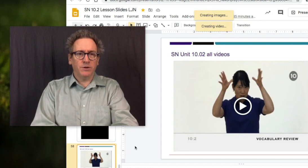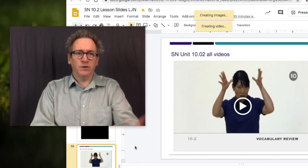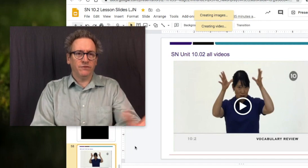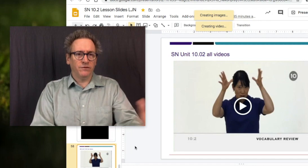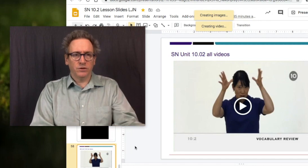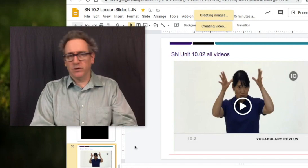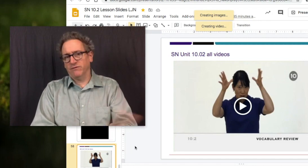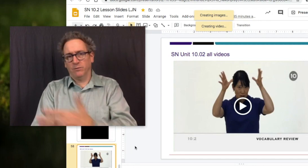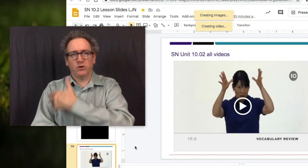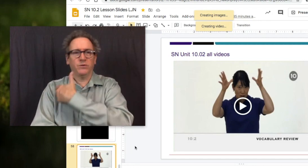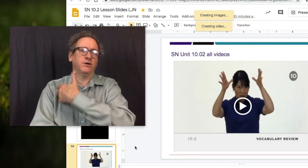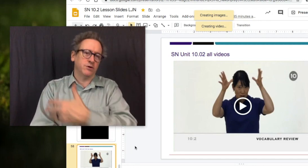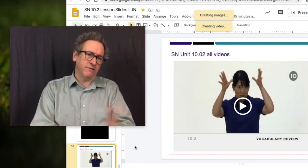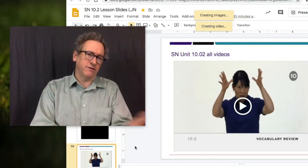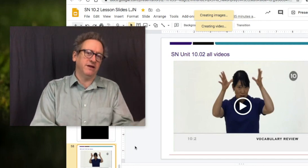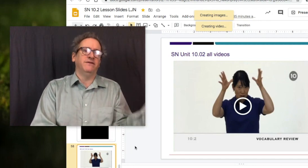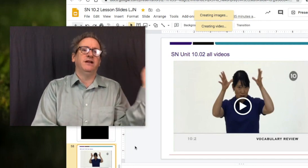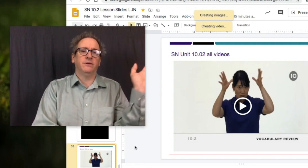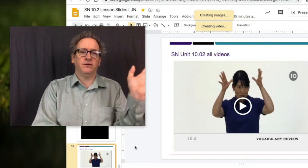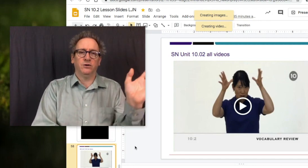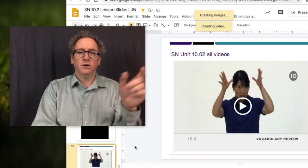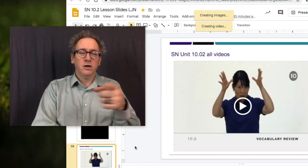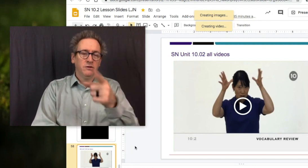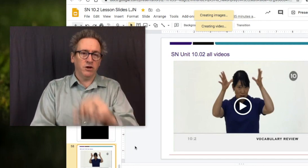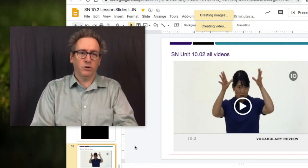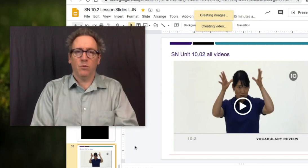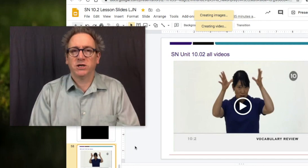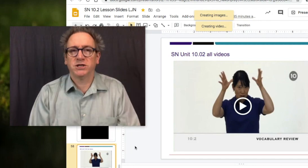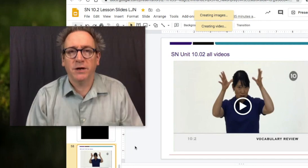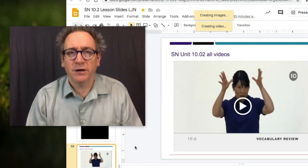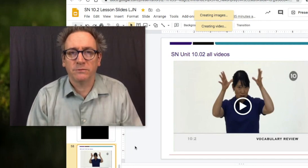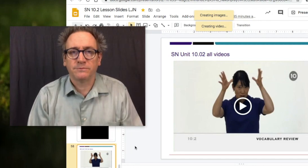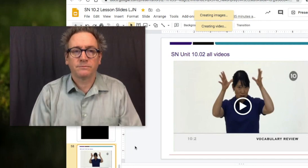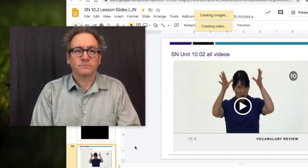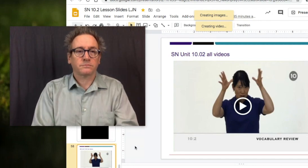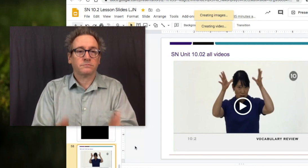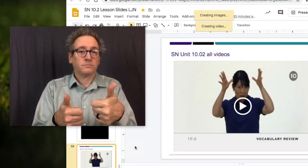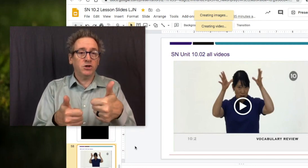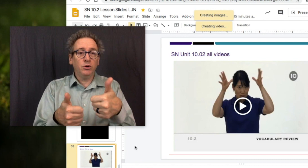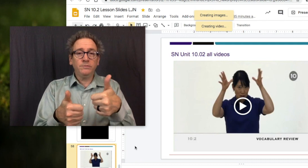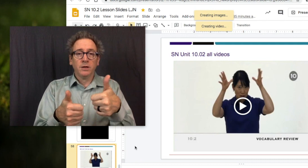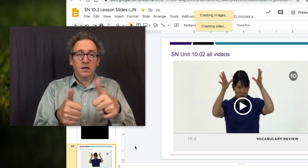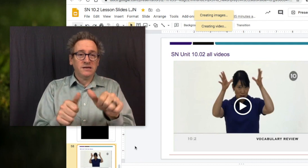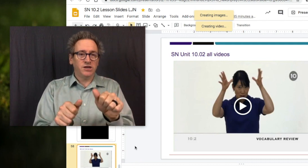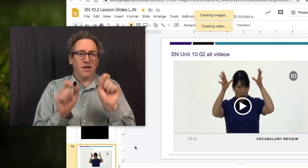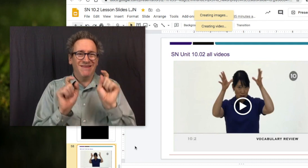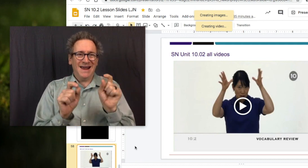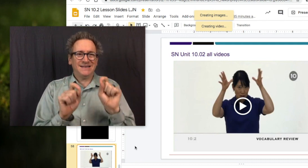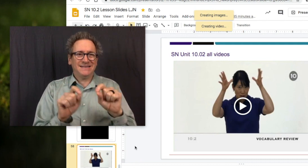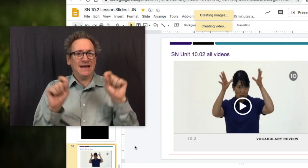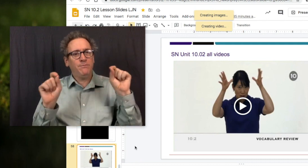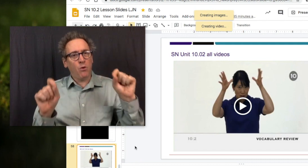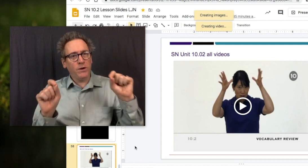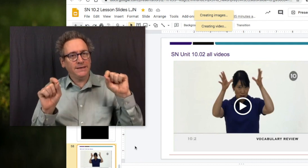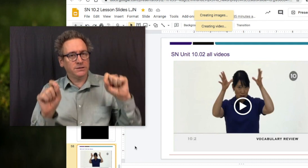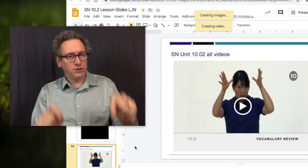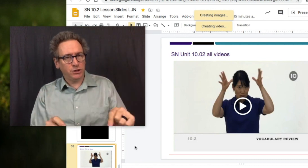will help you if you don't have the book with you or don't have the DVD with you, that you can watch them on here. Cool. So that is